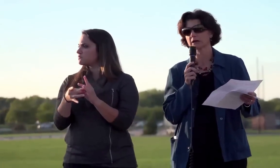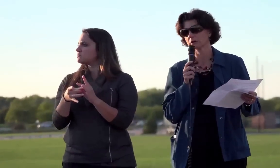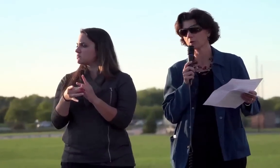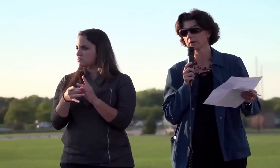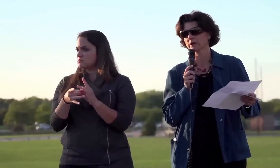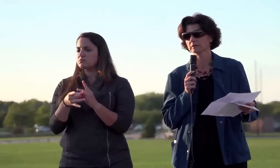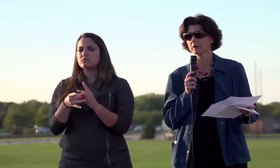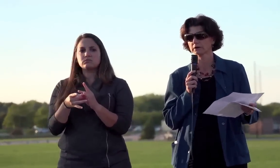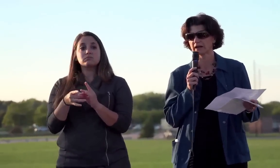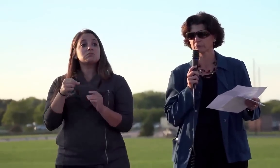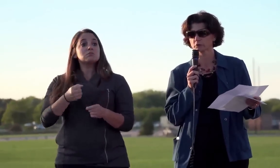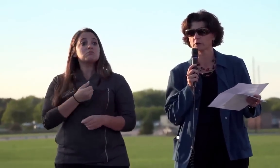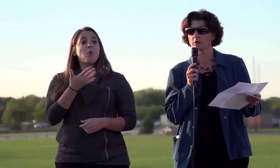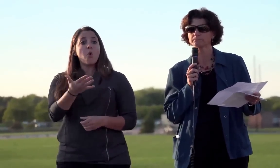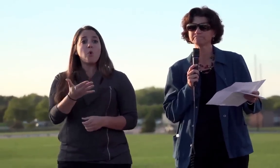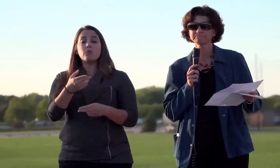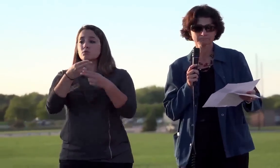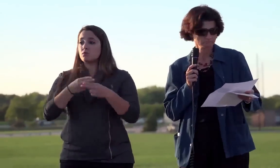It's called Afterglow.